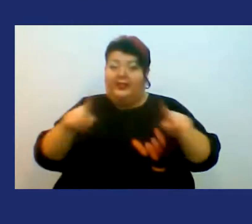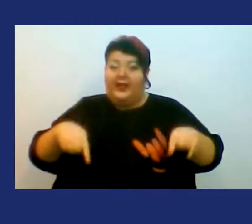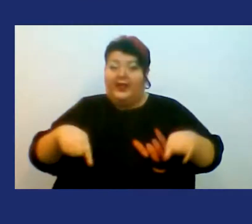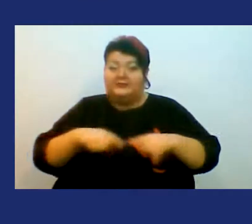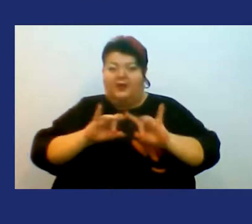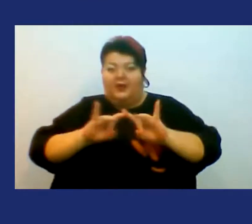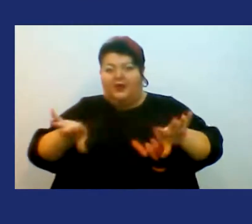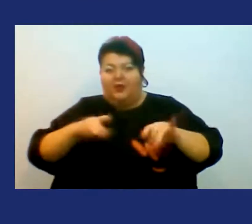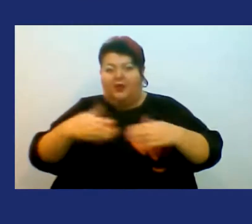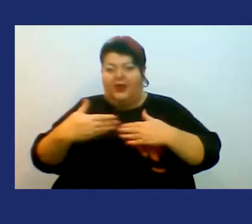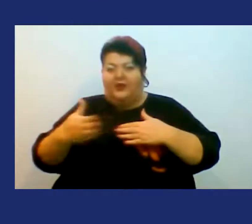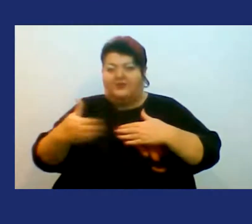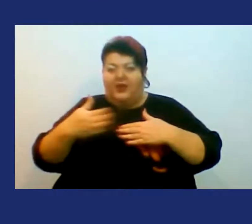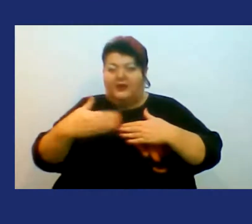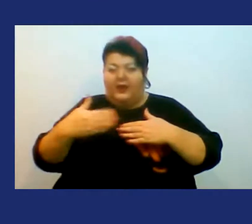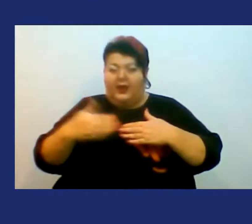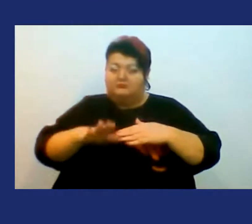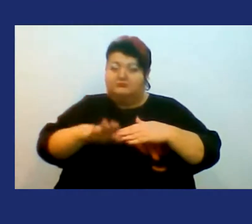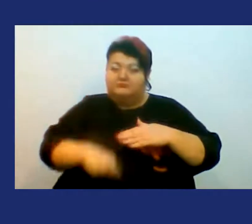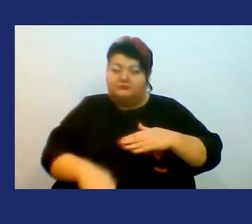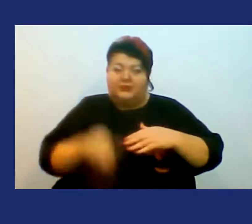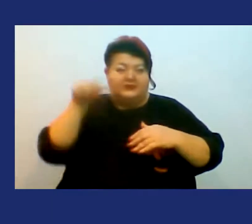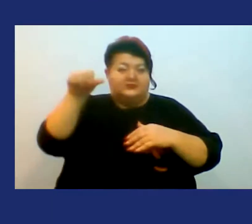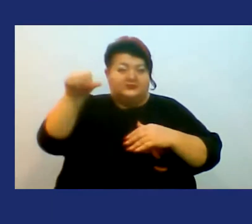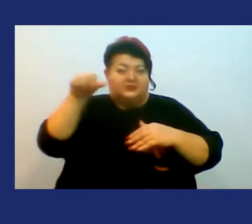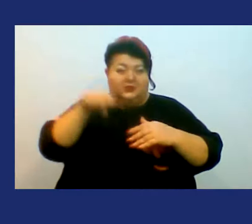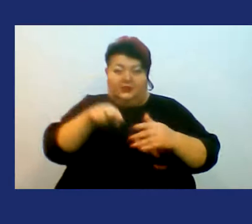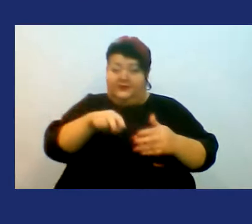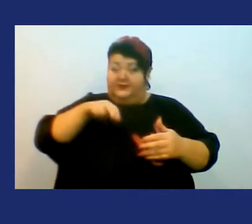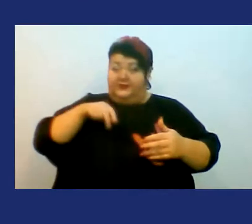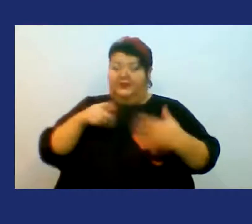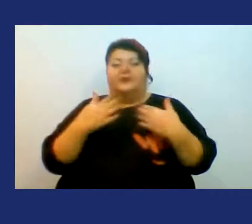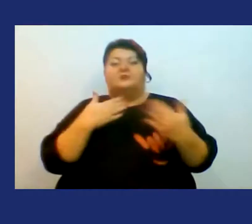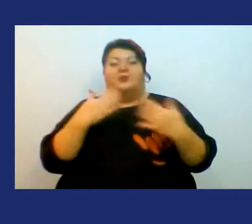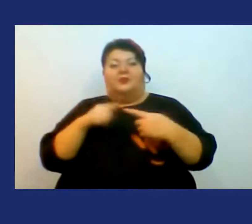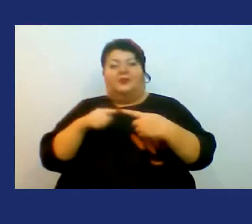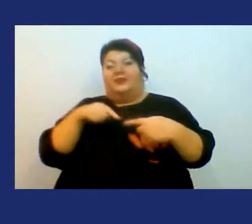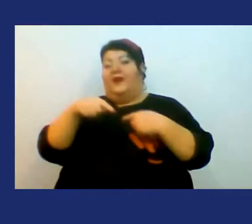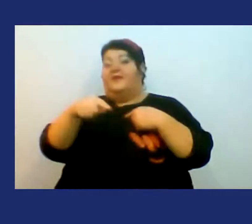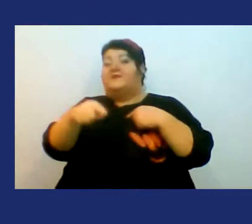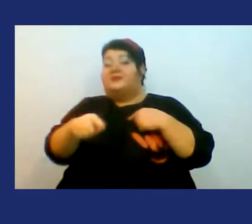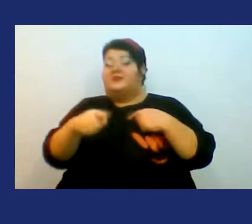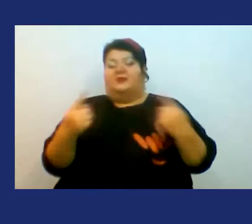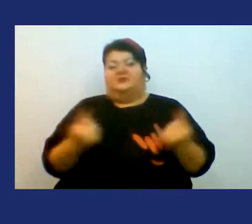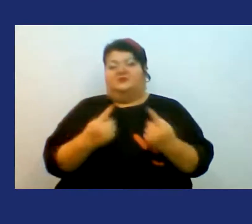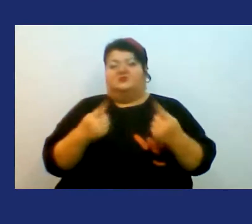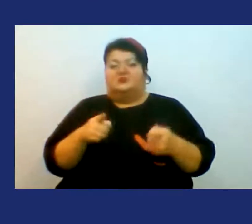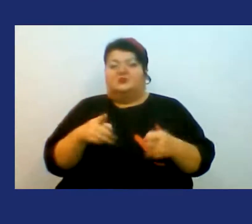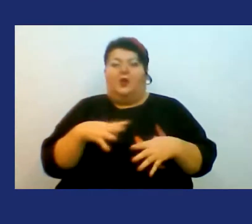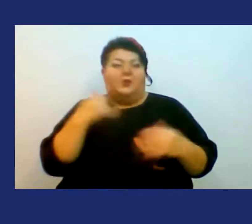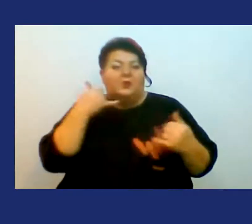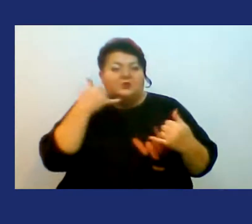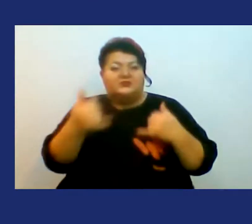But mostly phones, and mail, TV ads for those that can afford them,